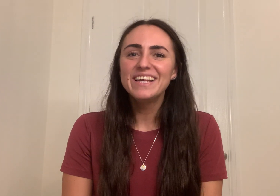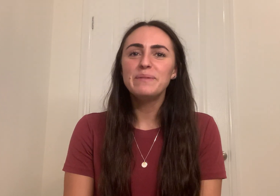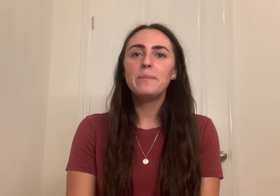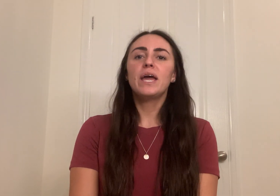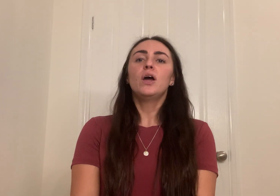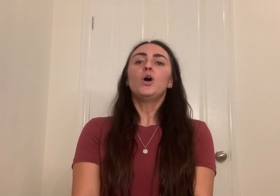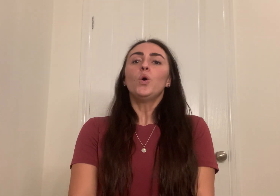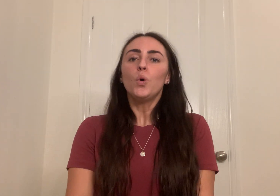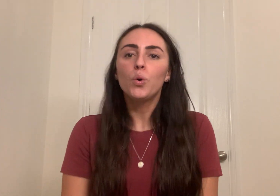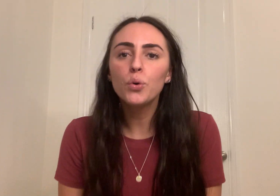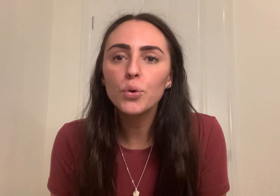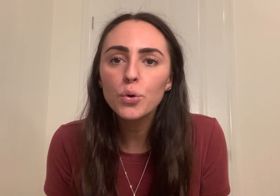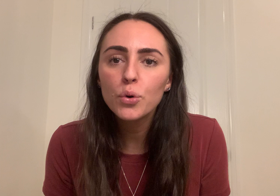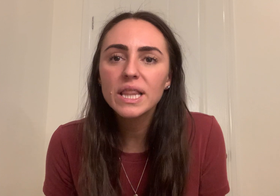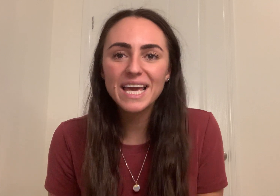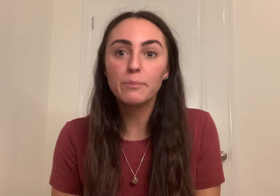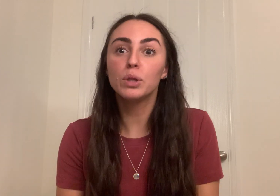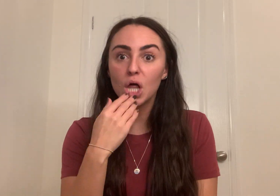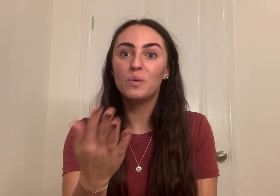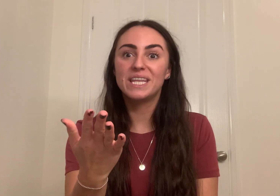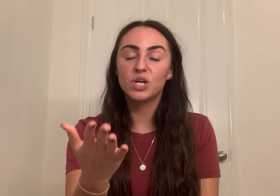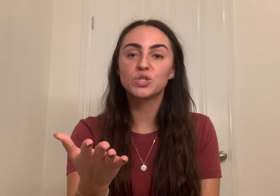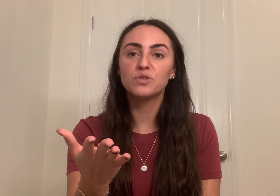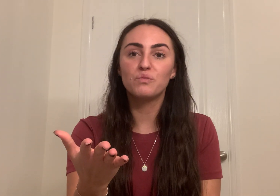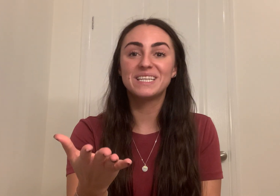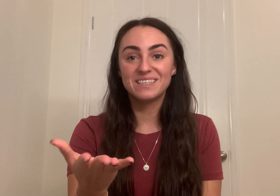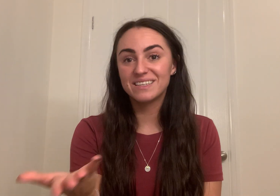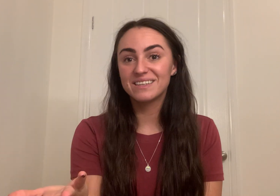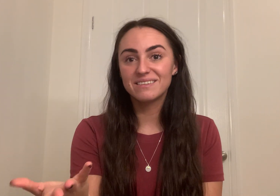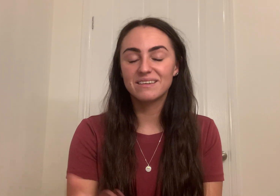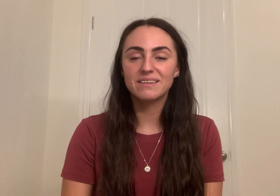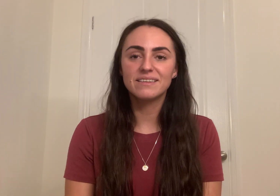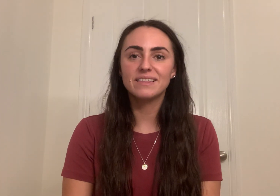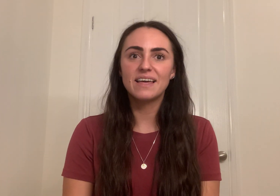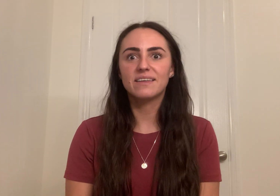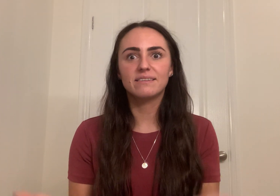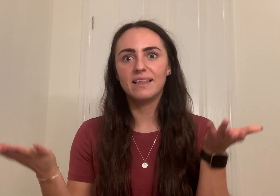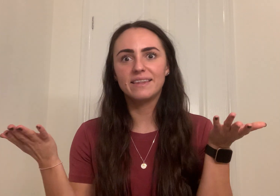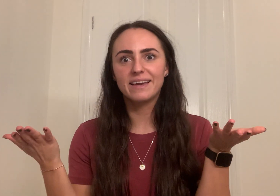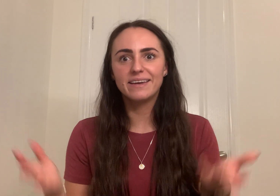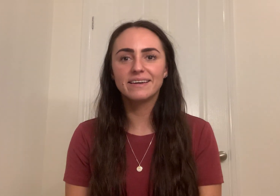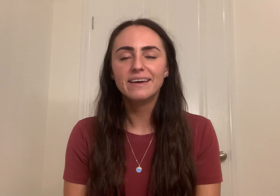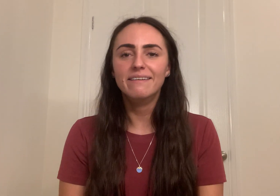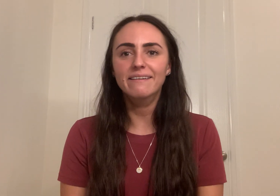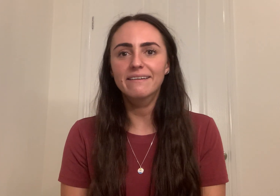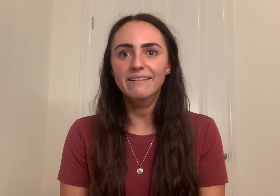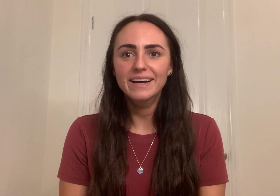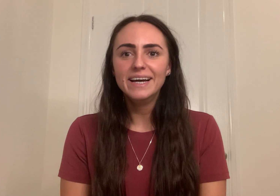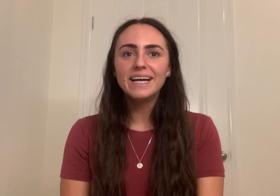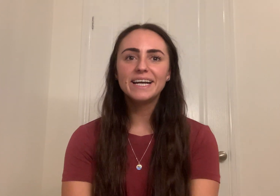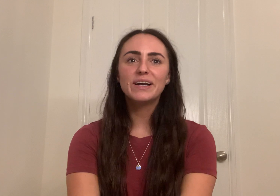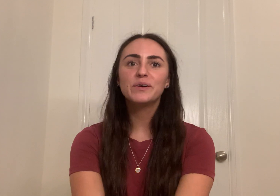Maybe like you're blowing the gust of wind. Like the cake. Okay,